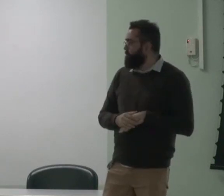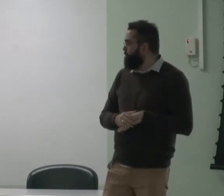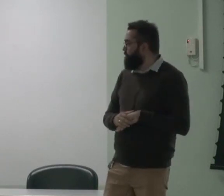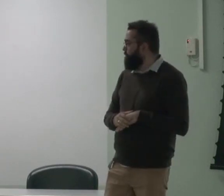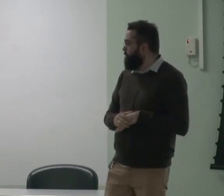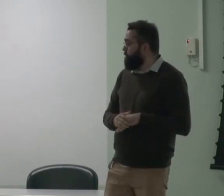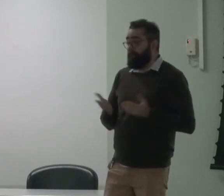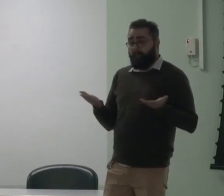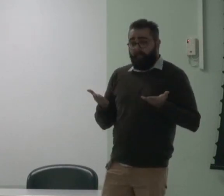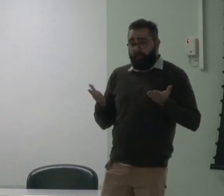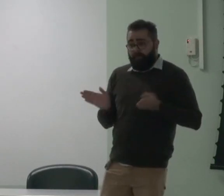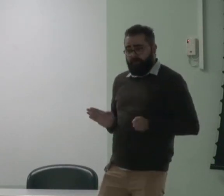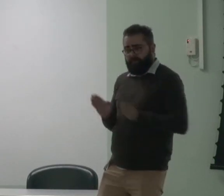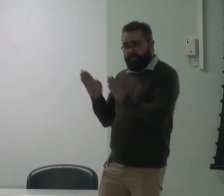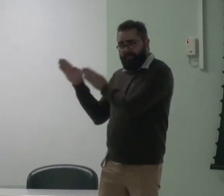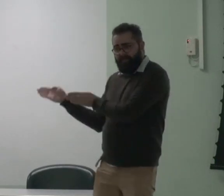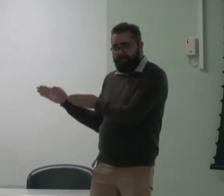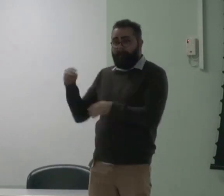Shevchikova